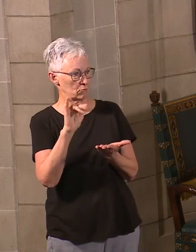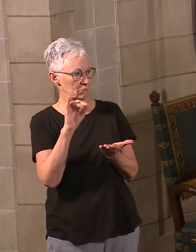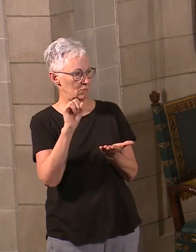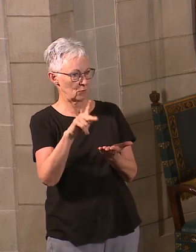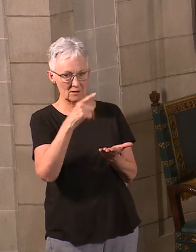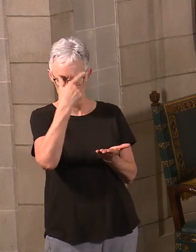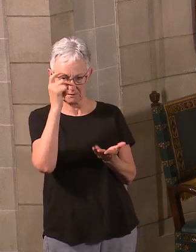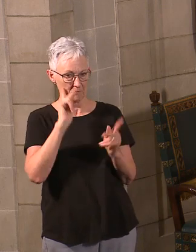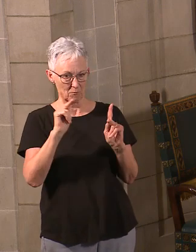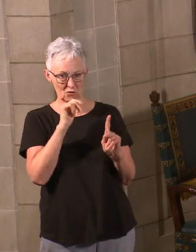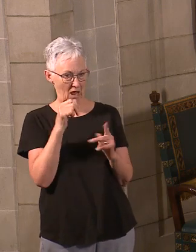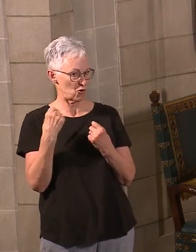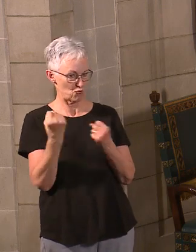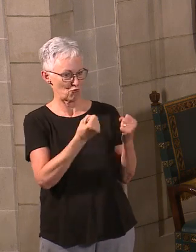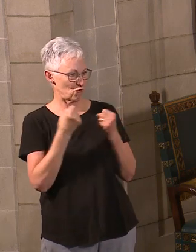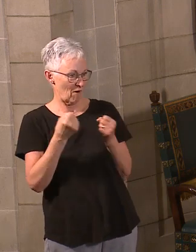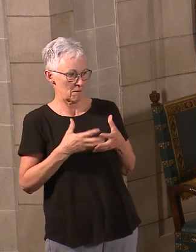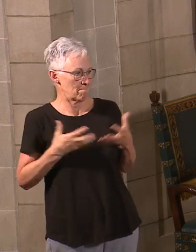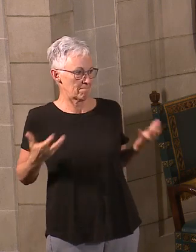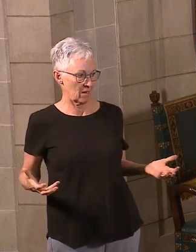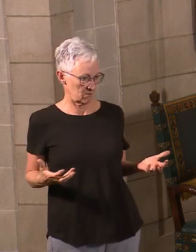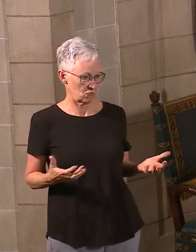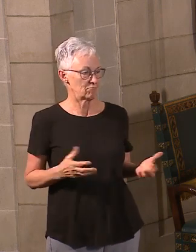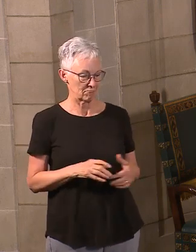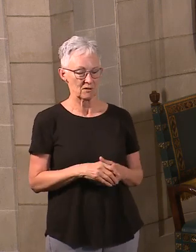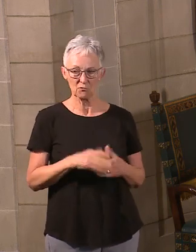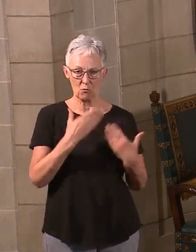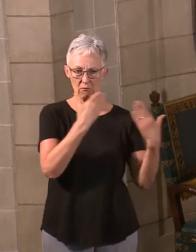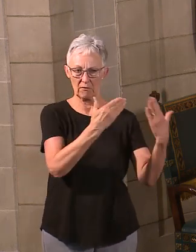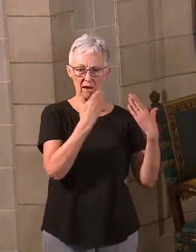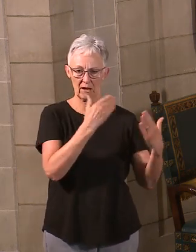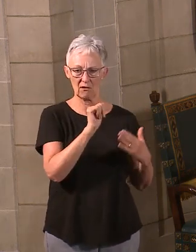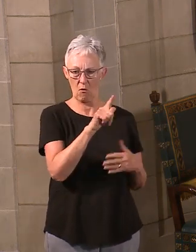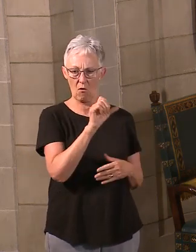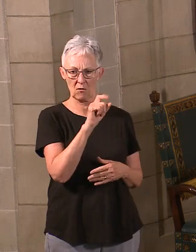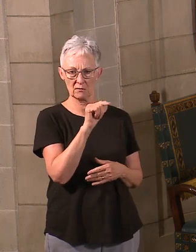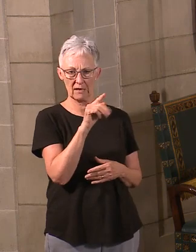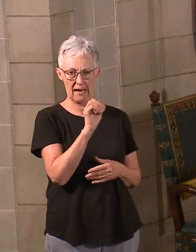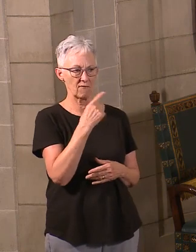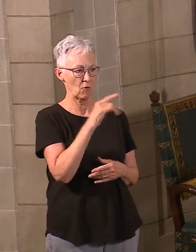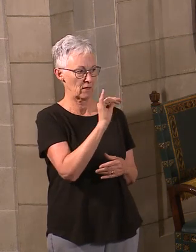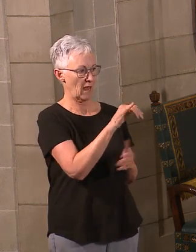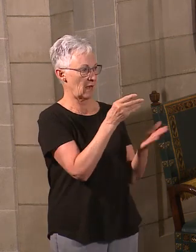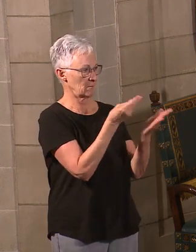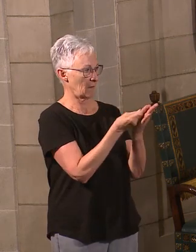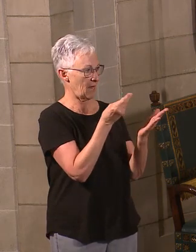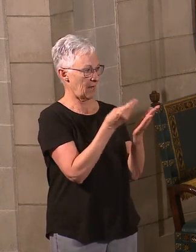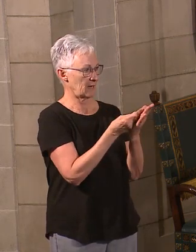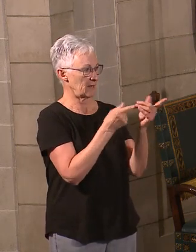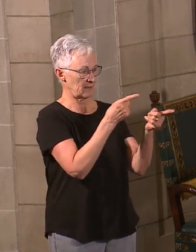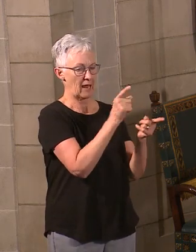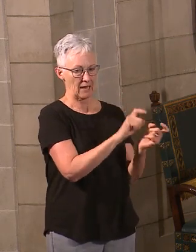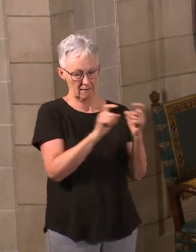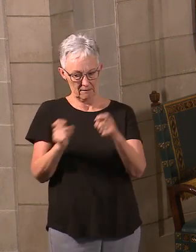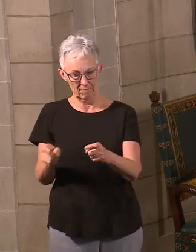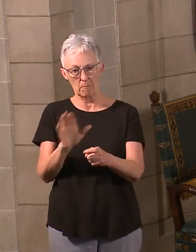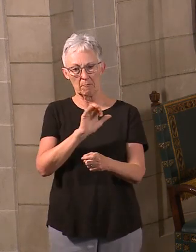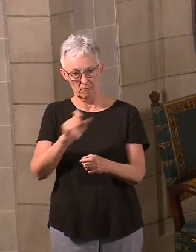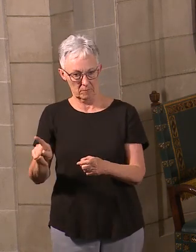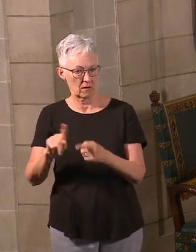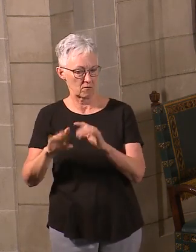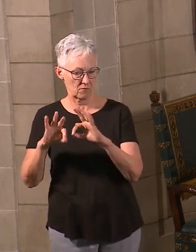to Allstate for stepping up and taking leadership to return those dollars back to Nebraska families at a time when they are going to need them. So thank you,